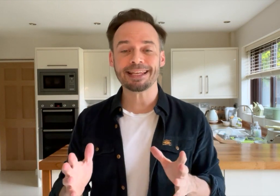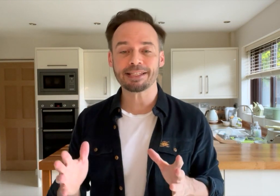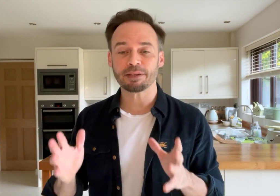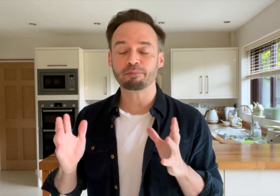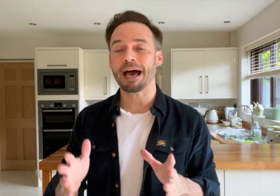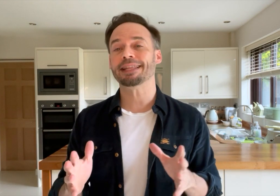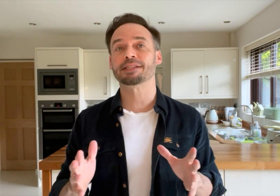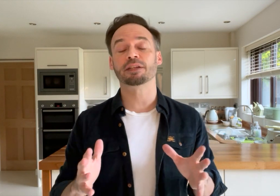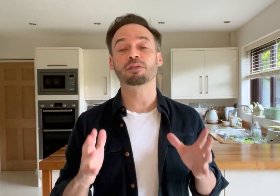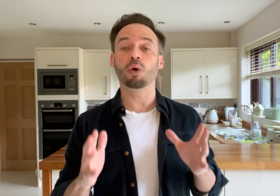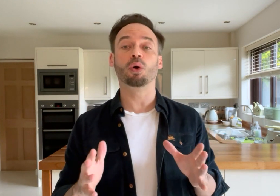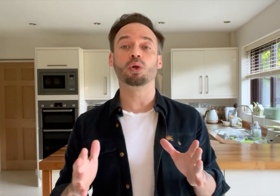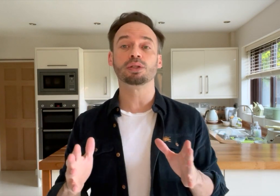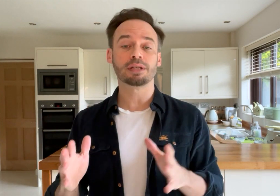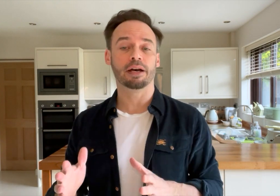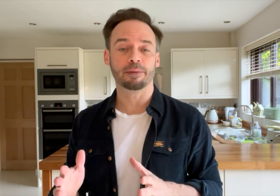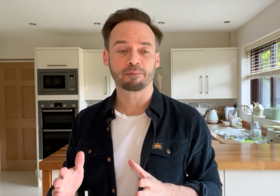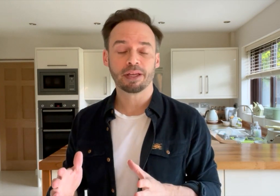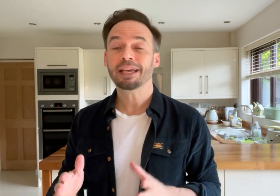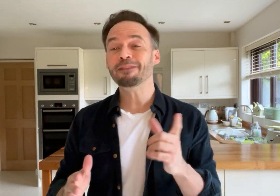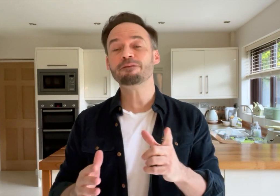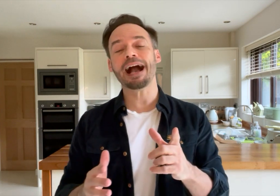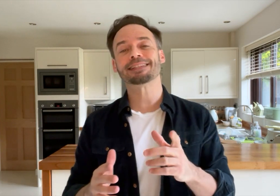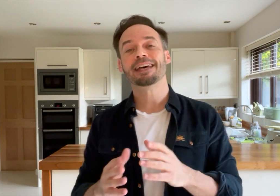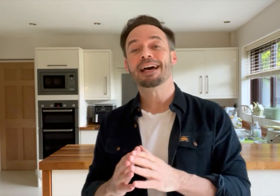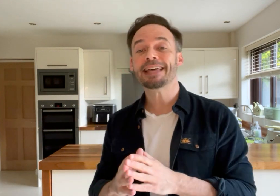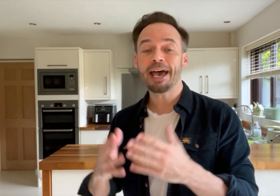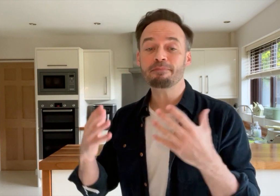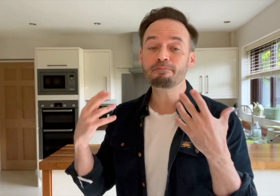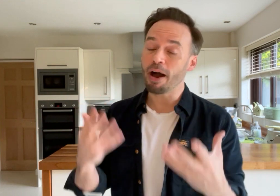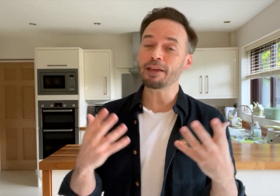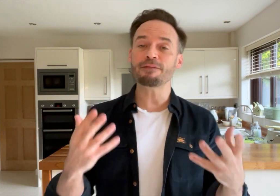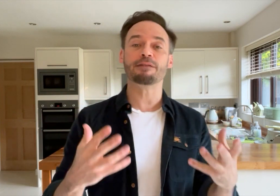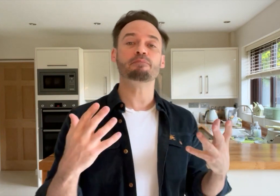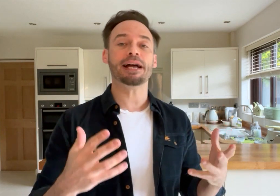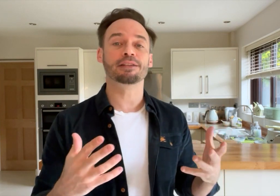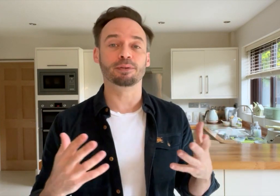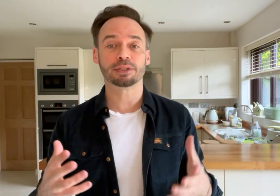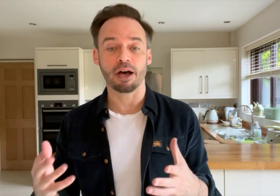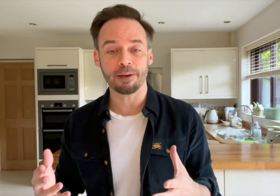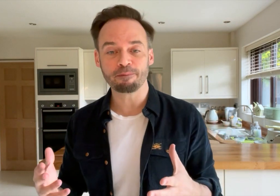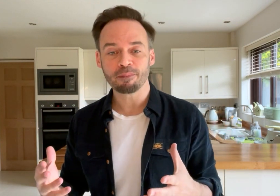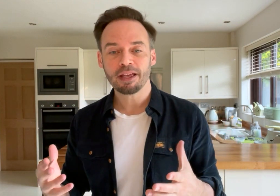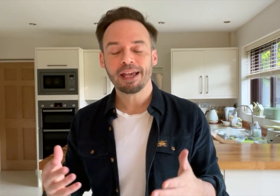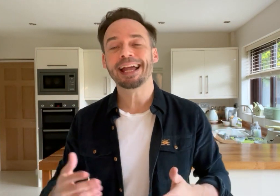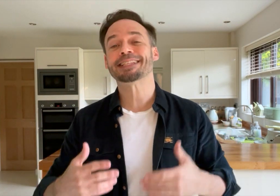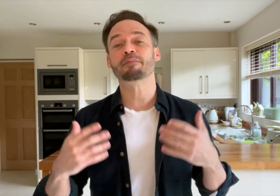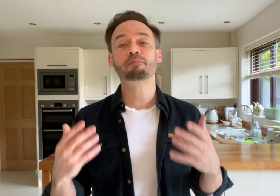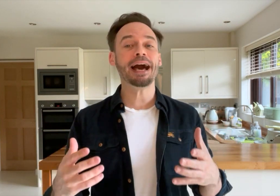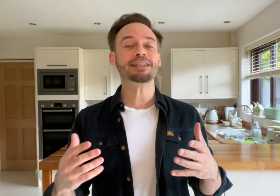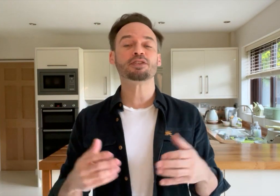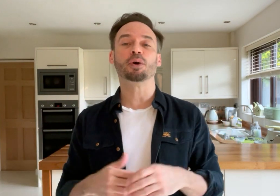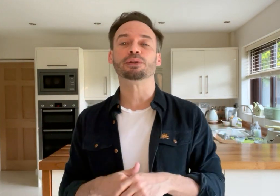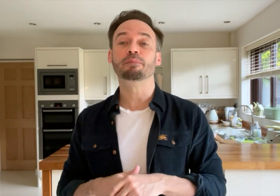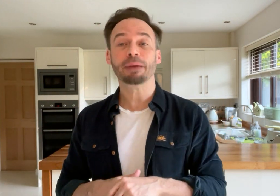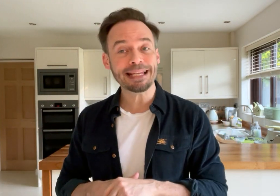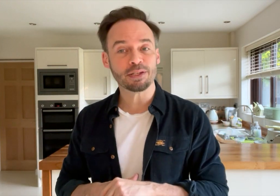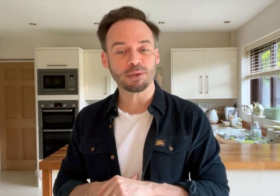bands of all time in fact they're my favorite band of all time it's a band called the beatles